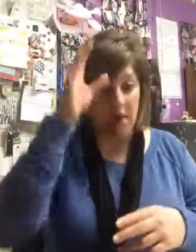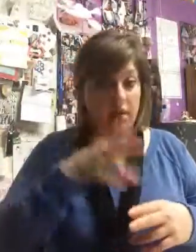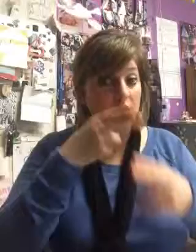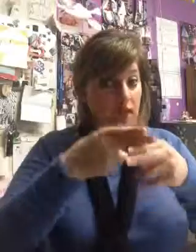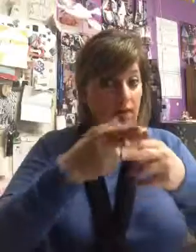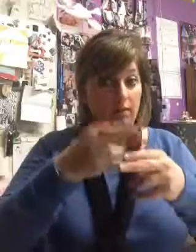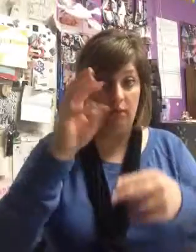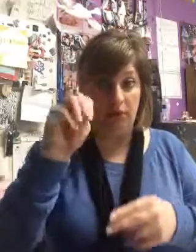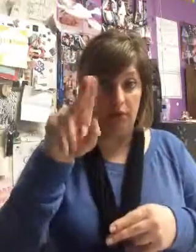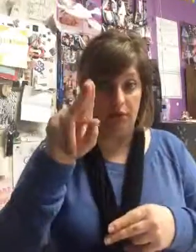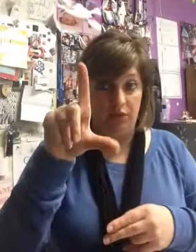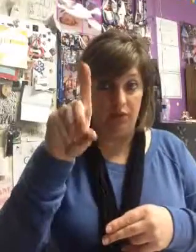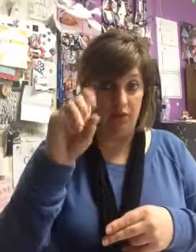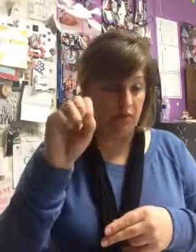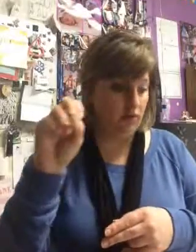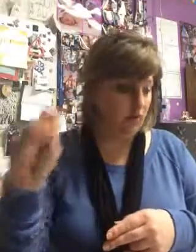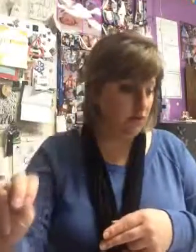man named Muldoon